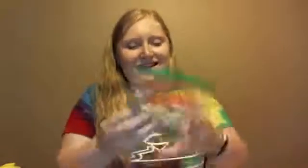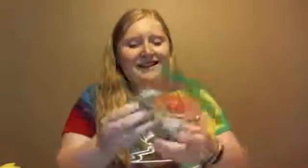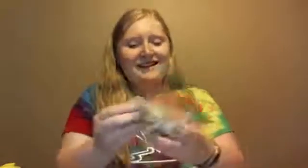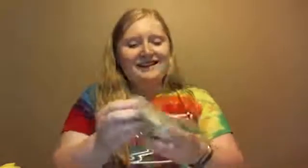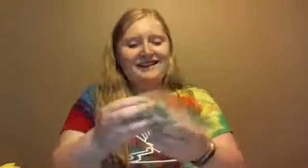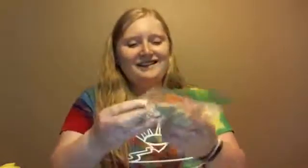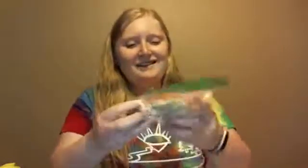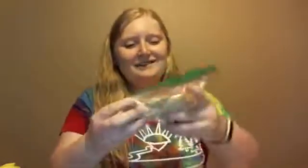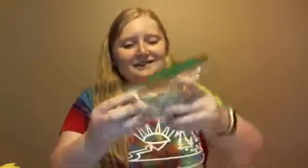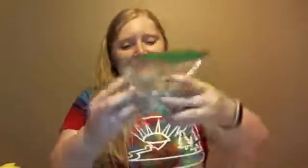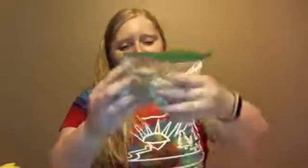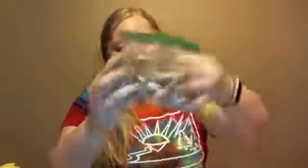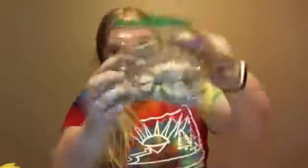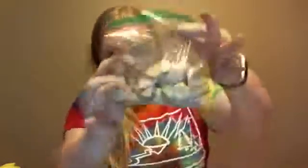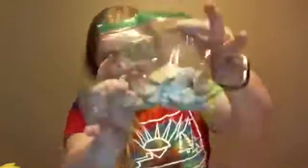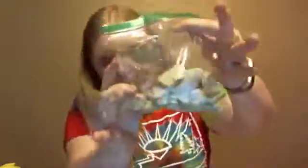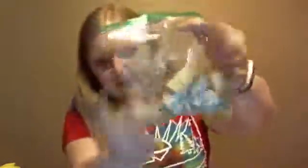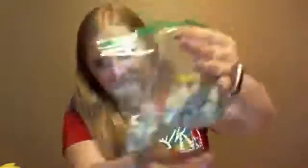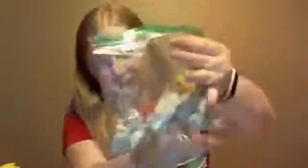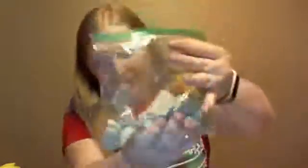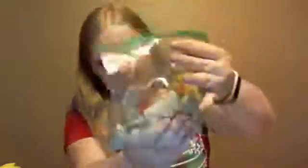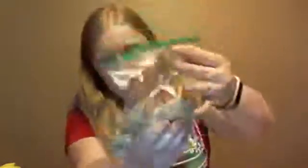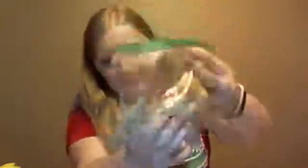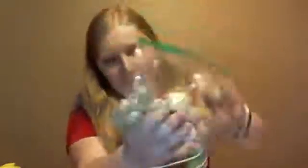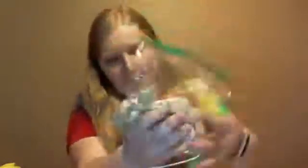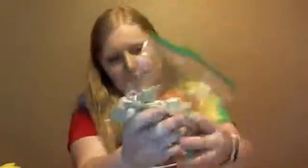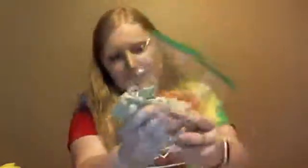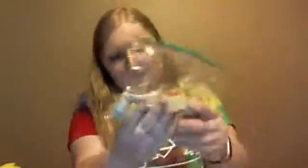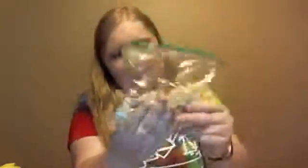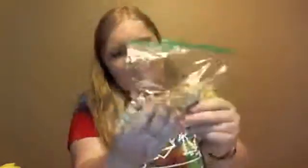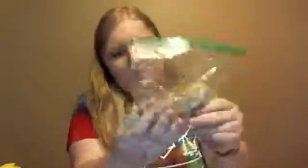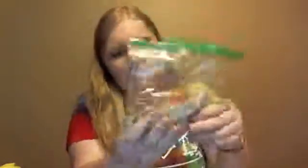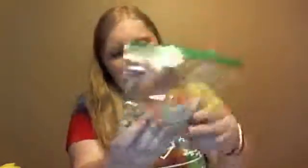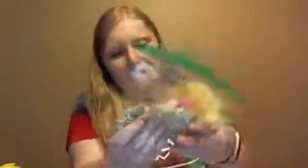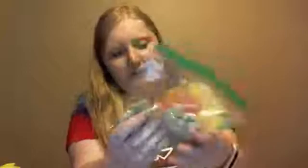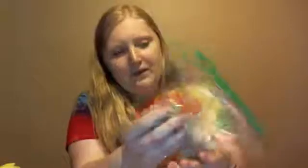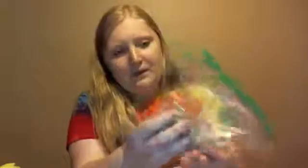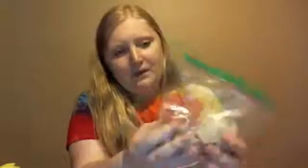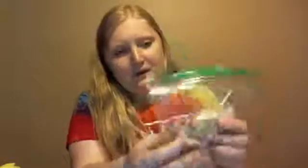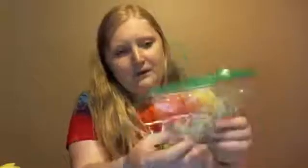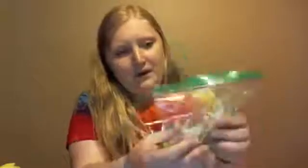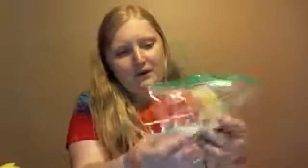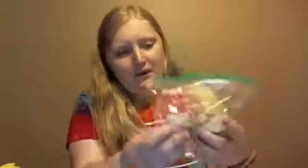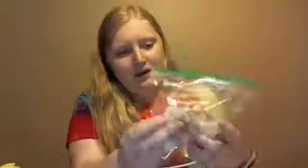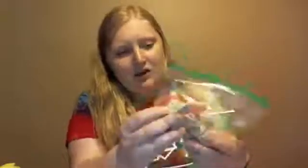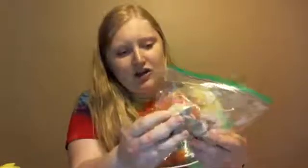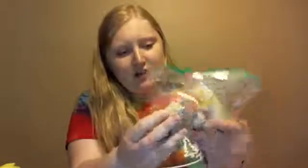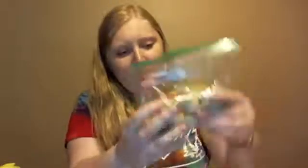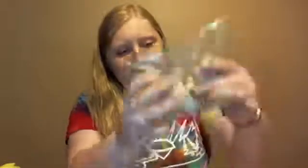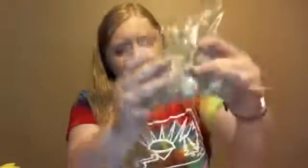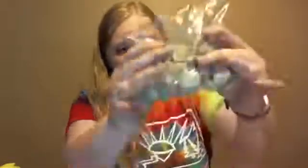Alright. So that's our gray bag. The rocks feel pretty rough and sharp inside the